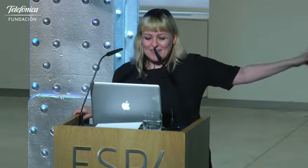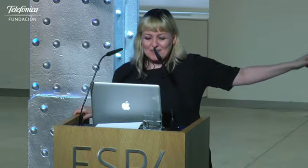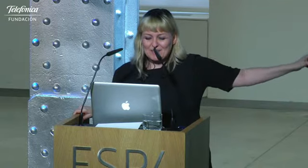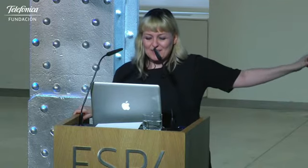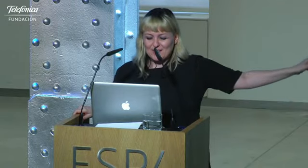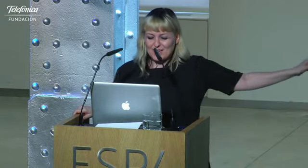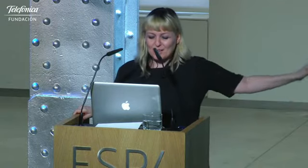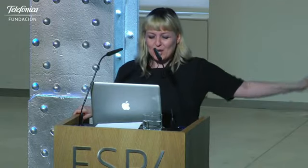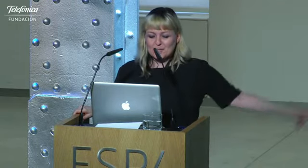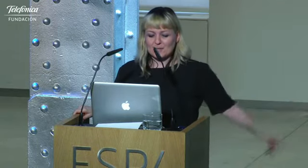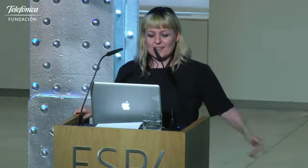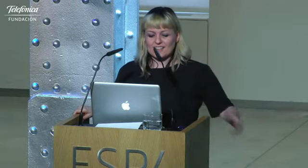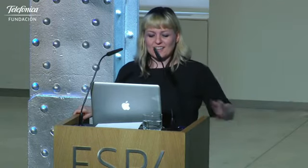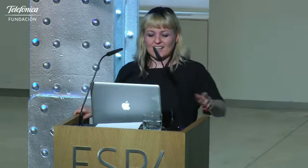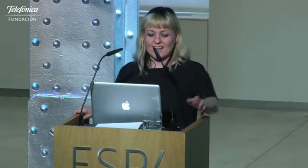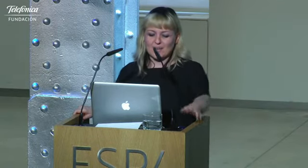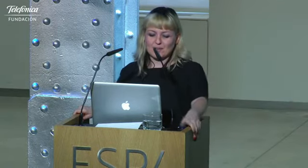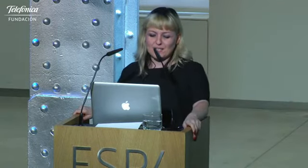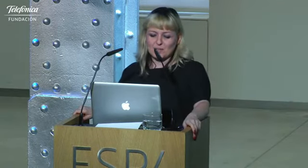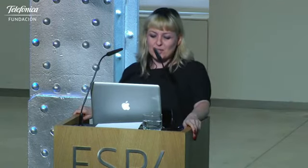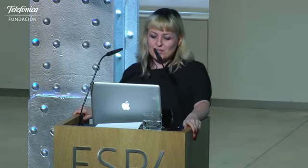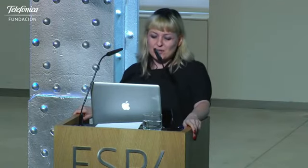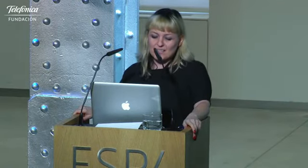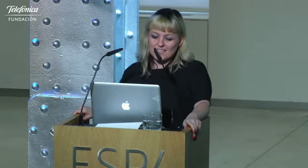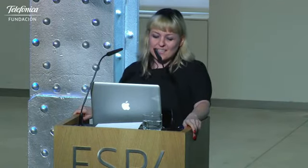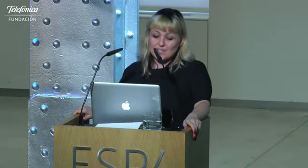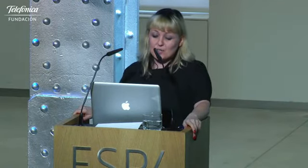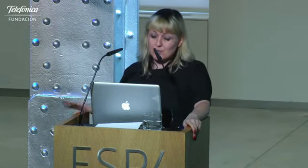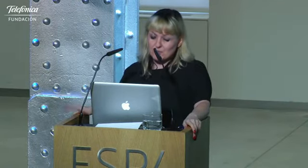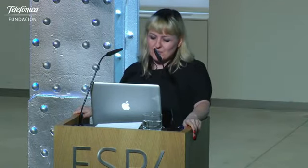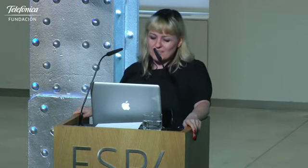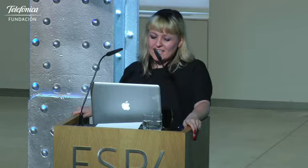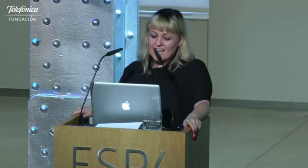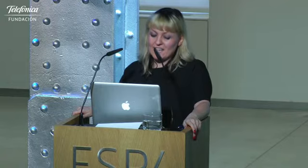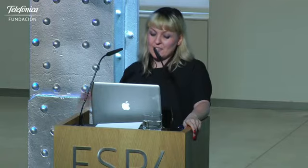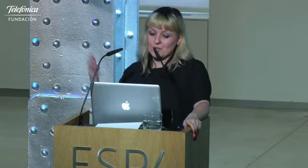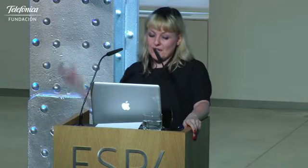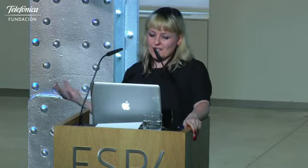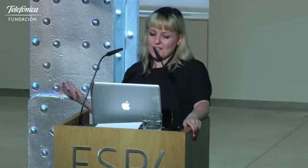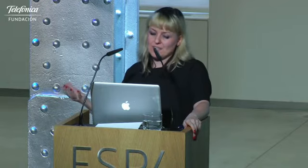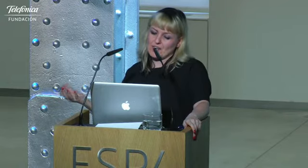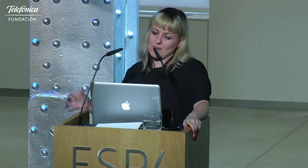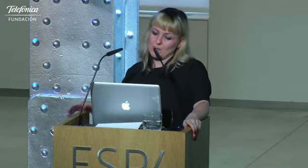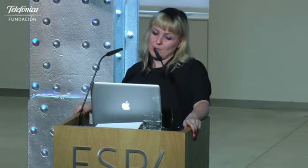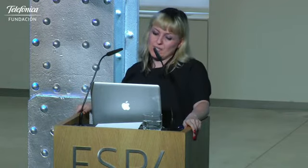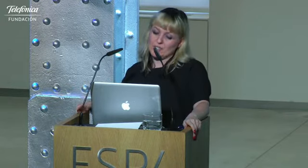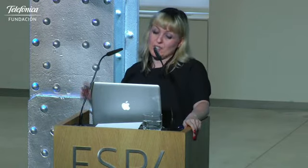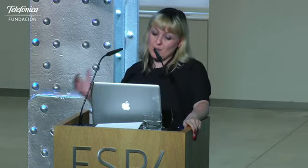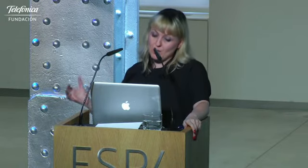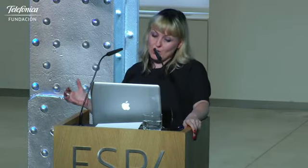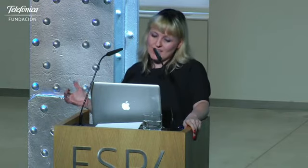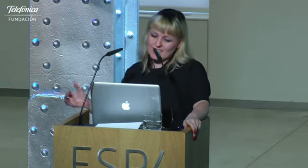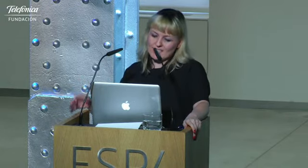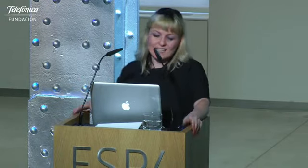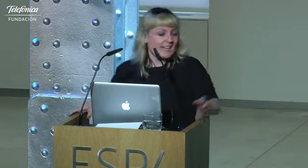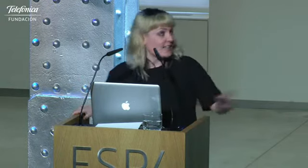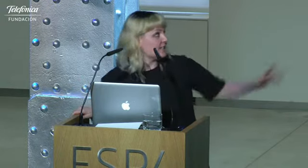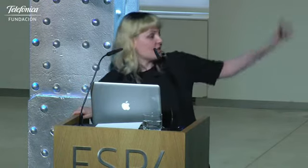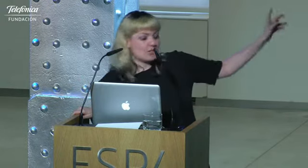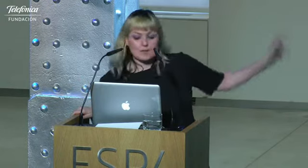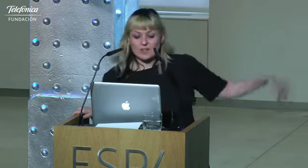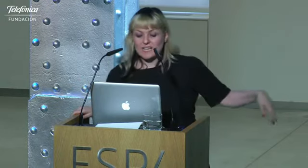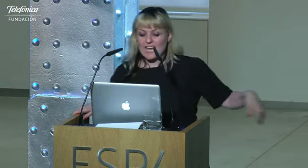The gentleman over at the top is Professor Hiroshi Ishiguro, and he's created these Geminoids.